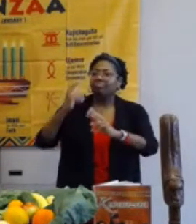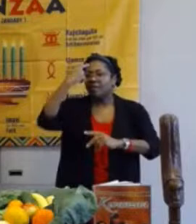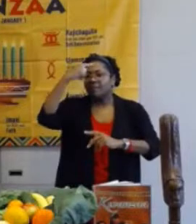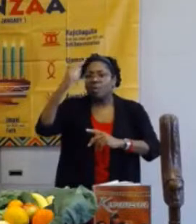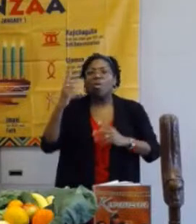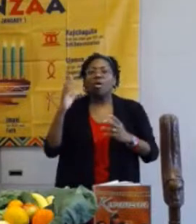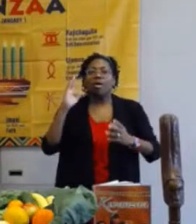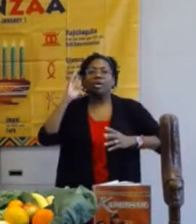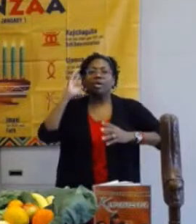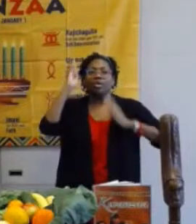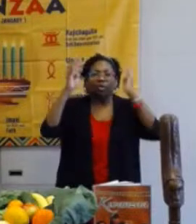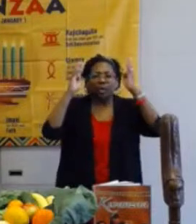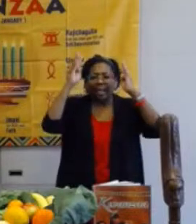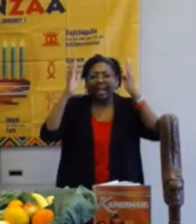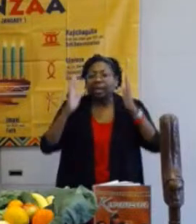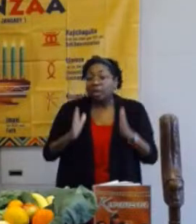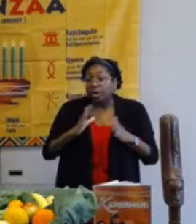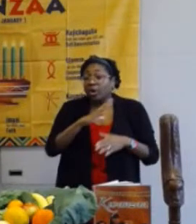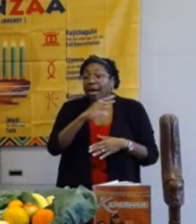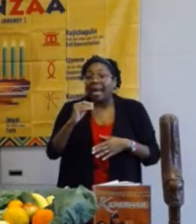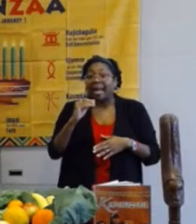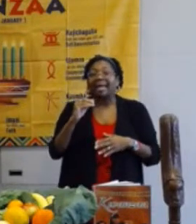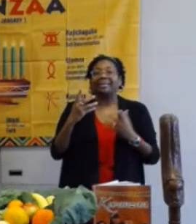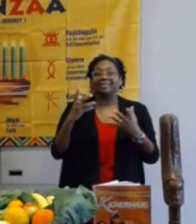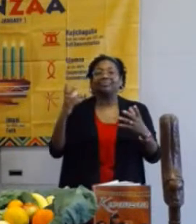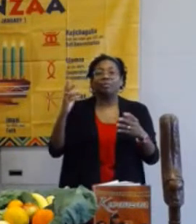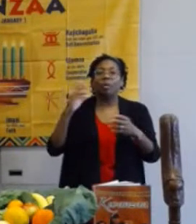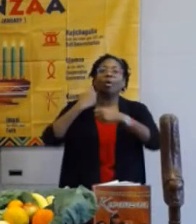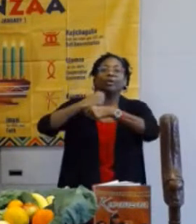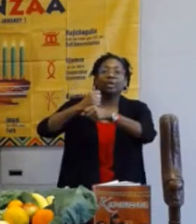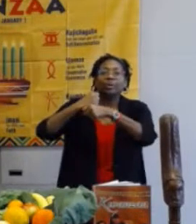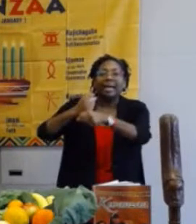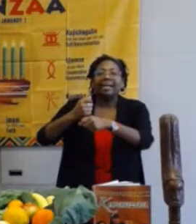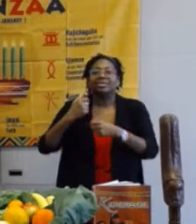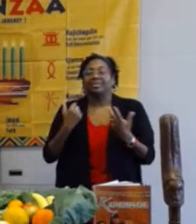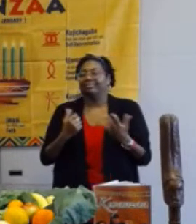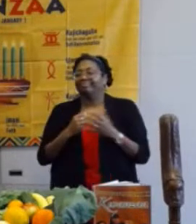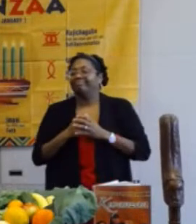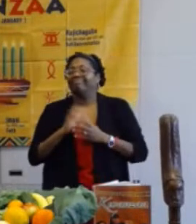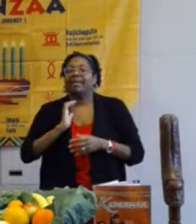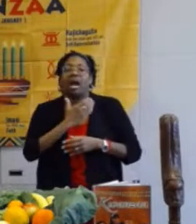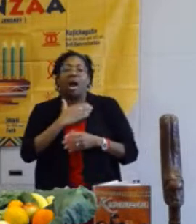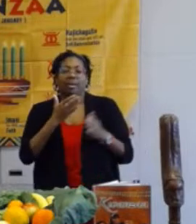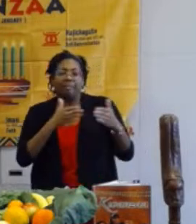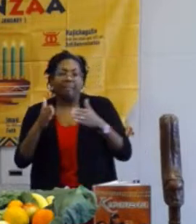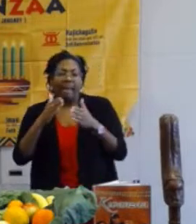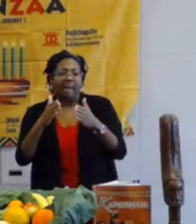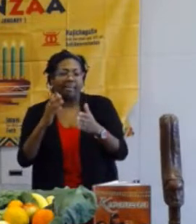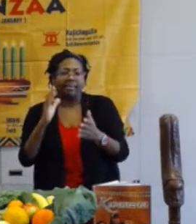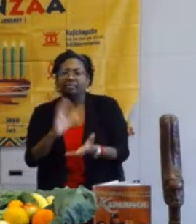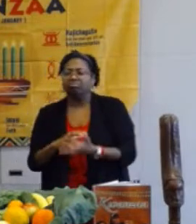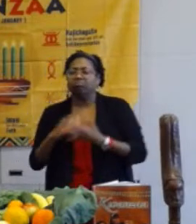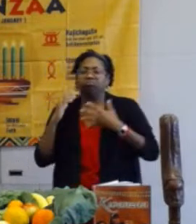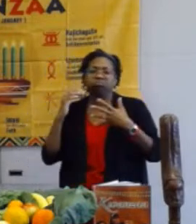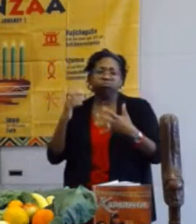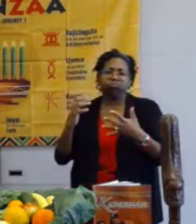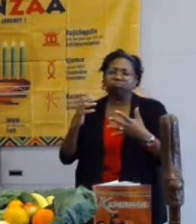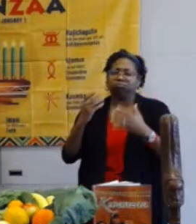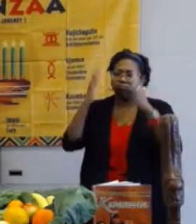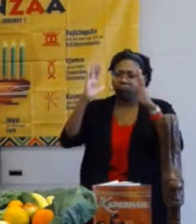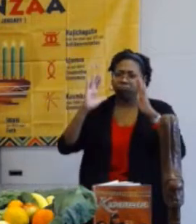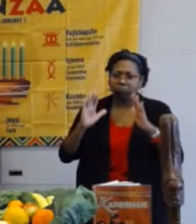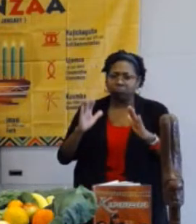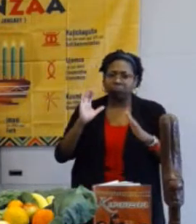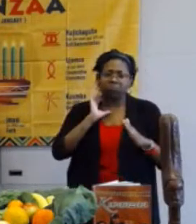for creation. To commemorate the past. Our past is a rich one and we need to honor it because oftentimes